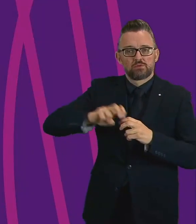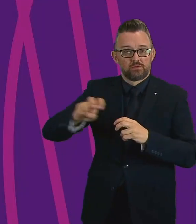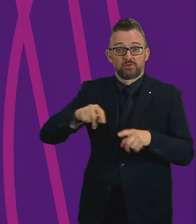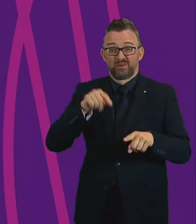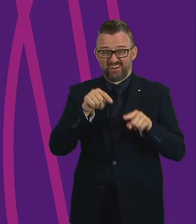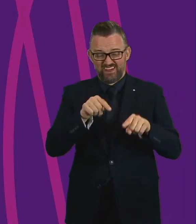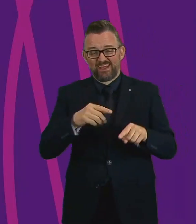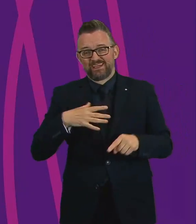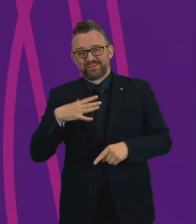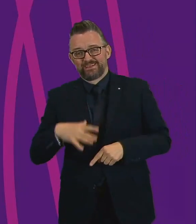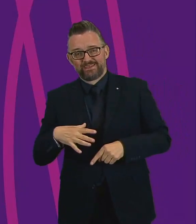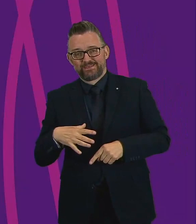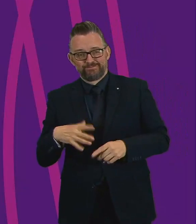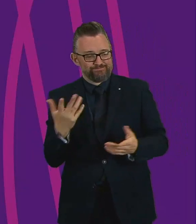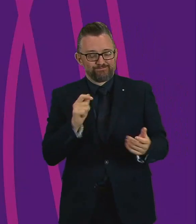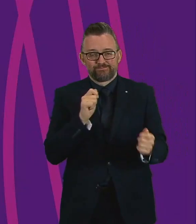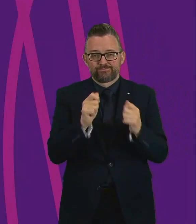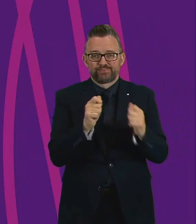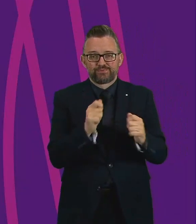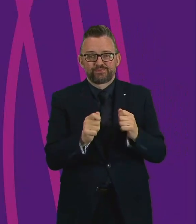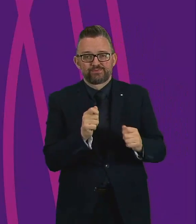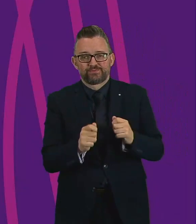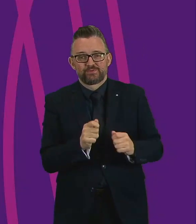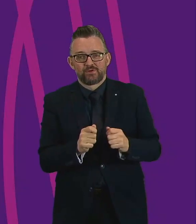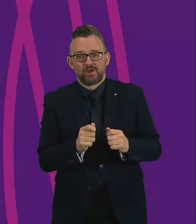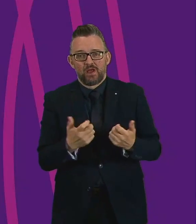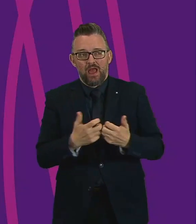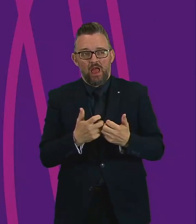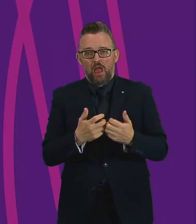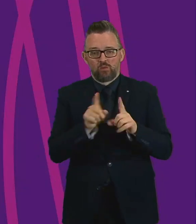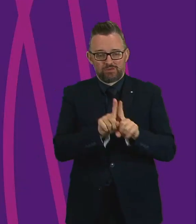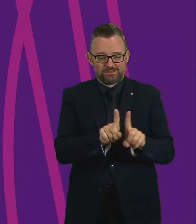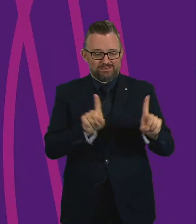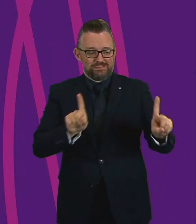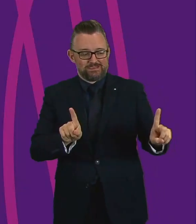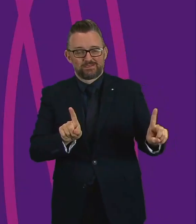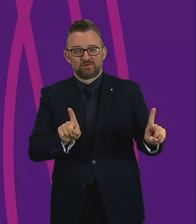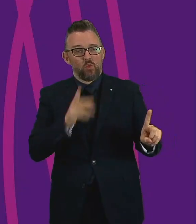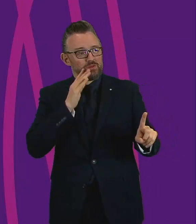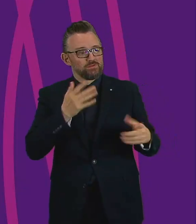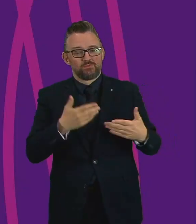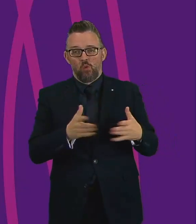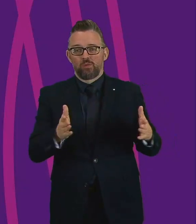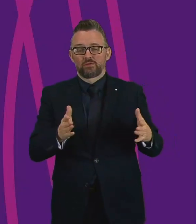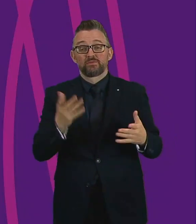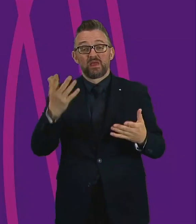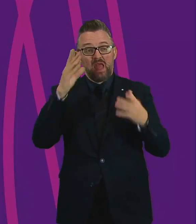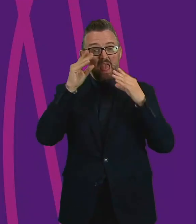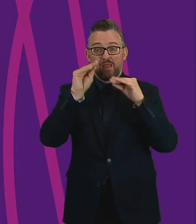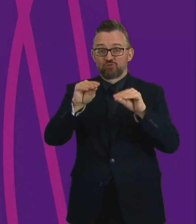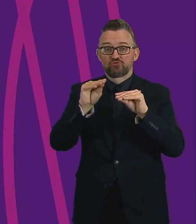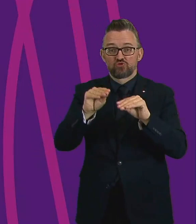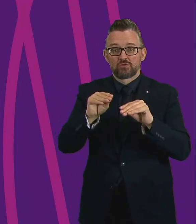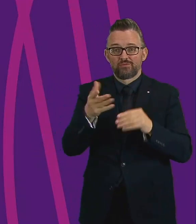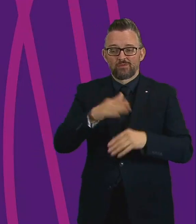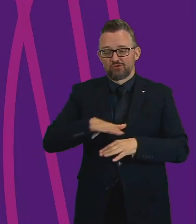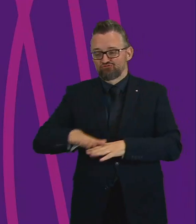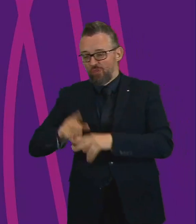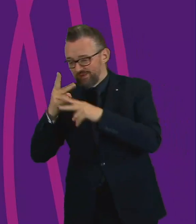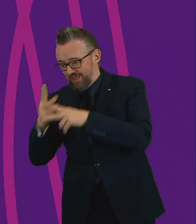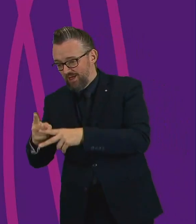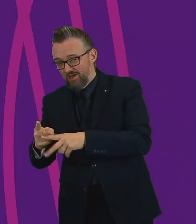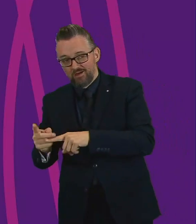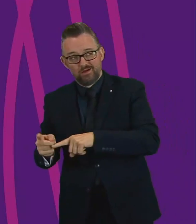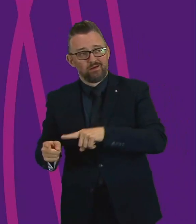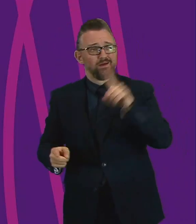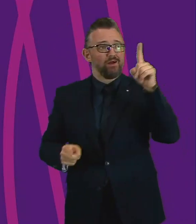need to adapt to the continuing constraints of distancing as the economy reopens. The education system, from childcare to